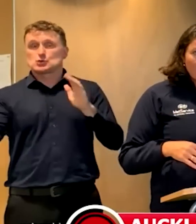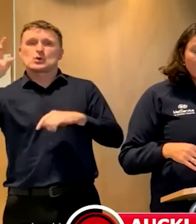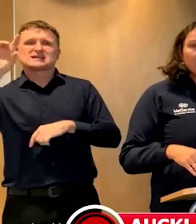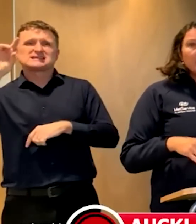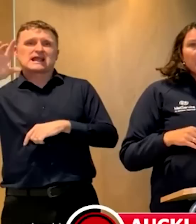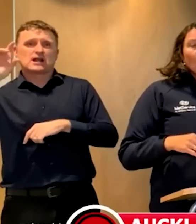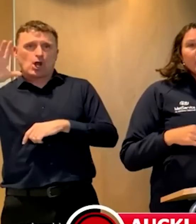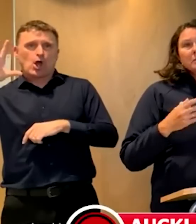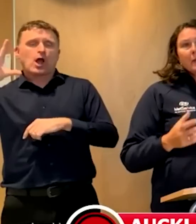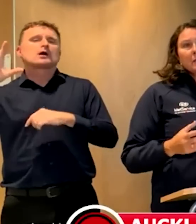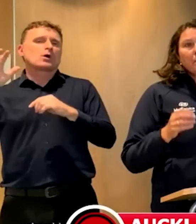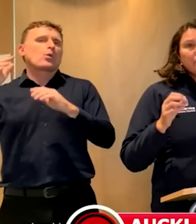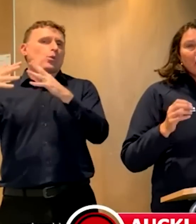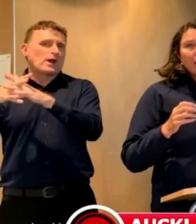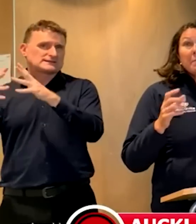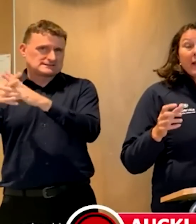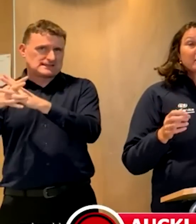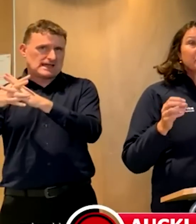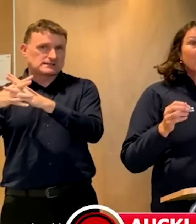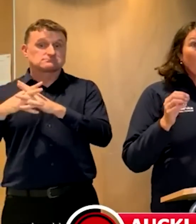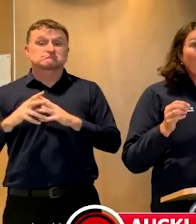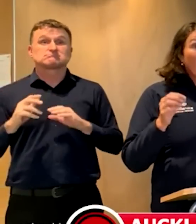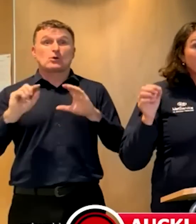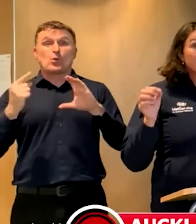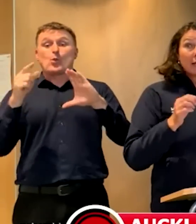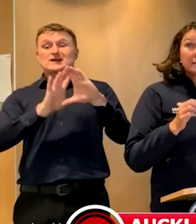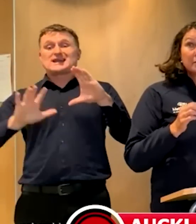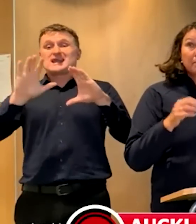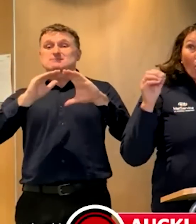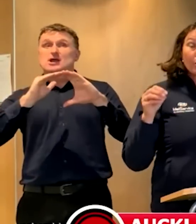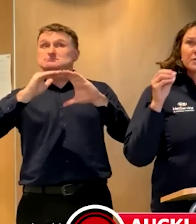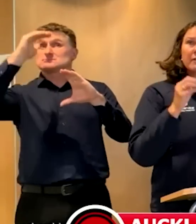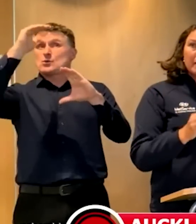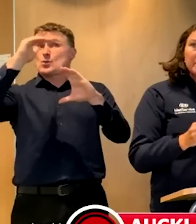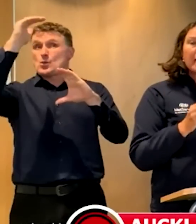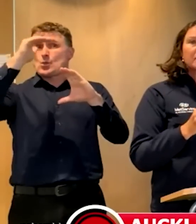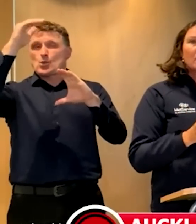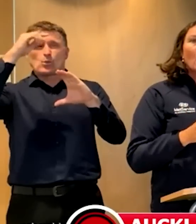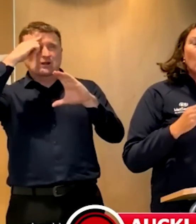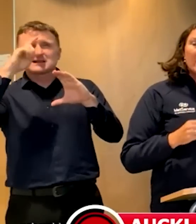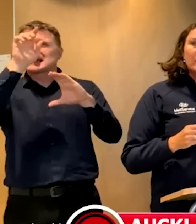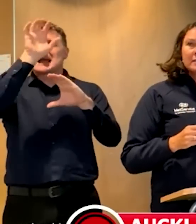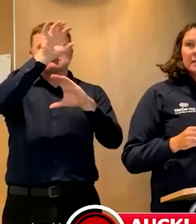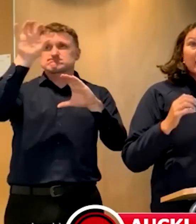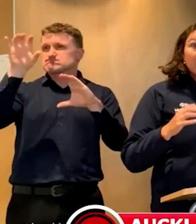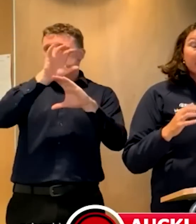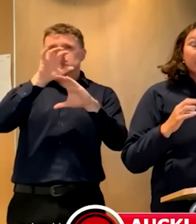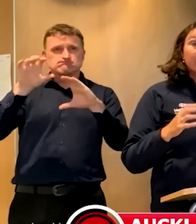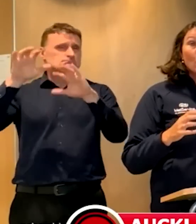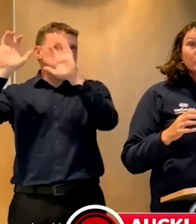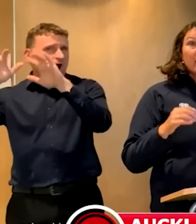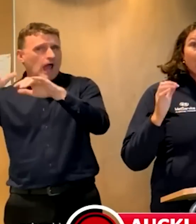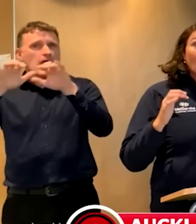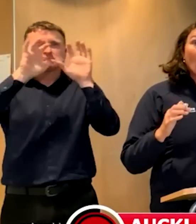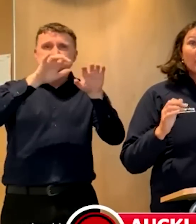south of Orewa, we expect the impacts to be quite isolated, pockets of impacts where we see the